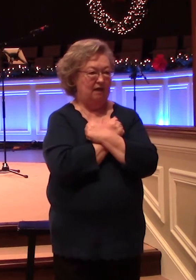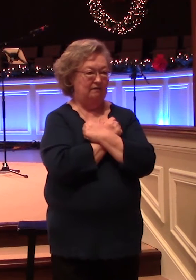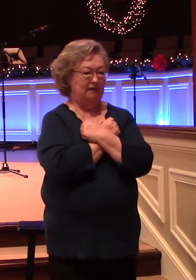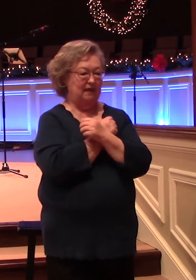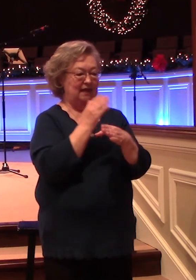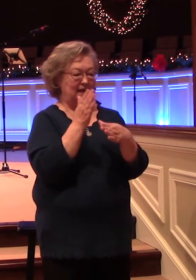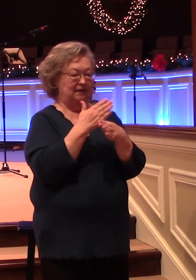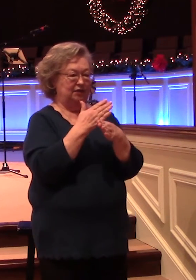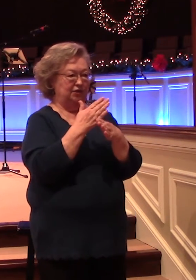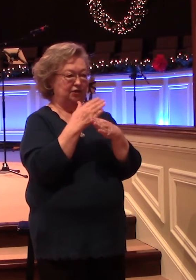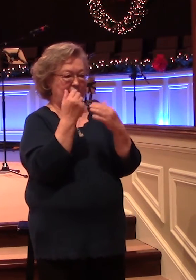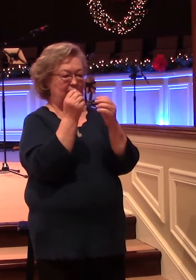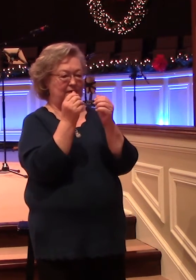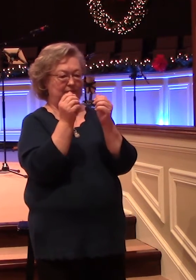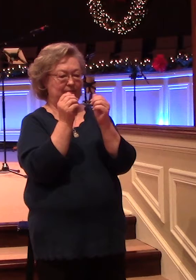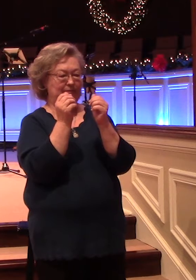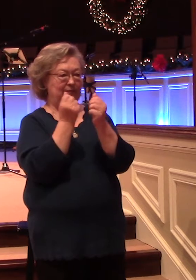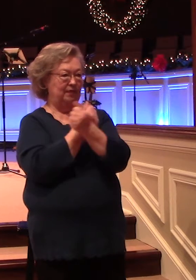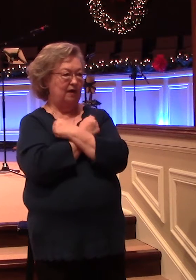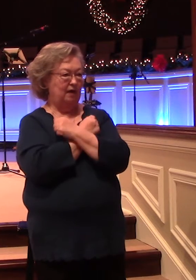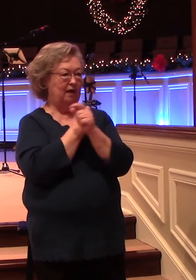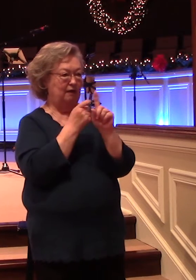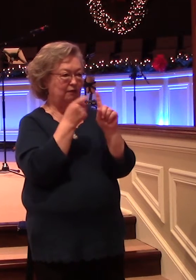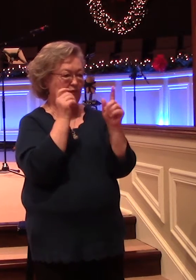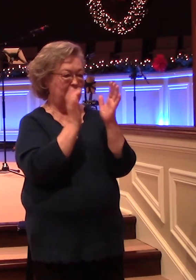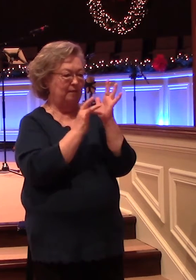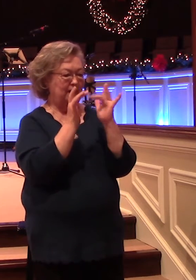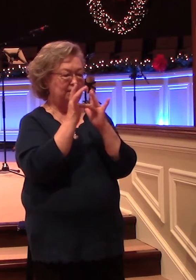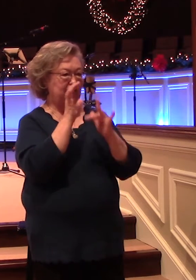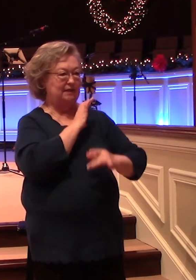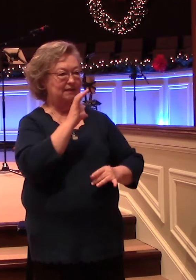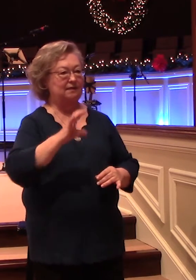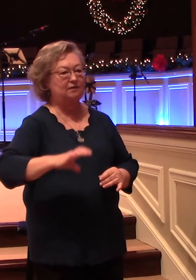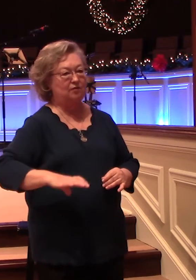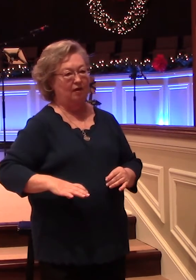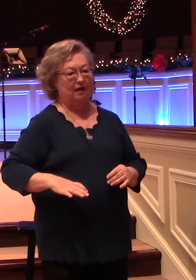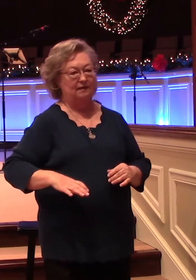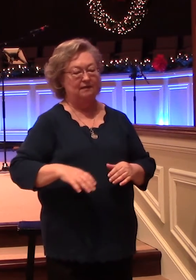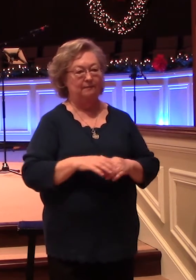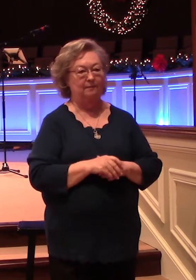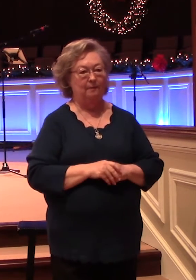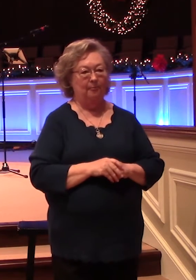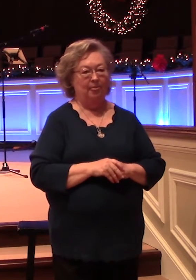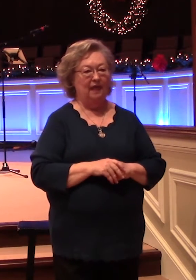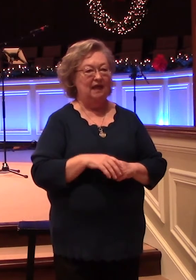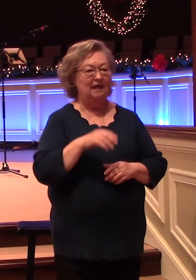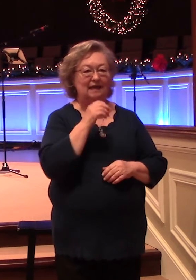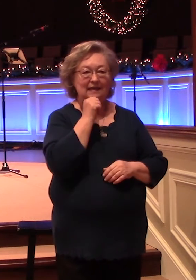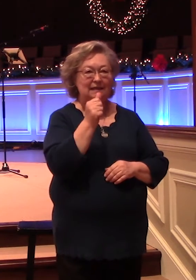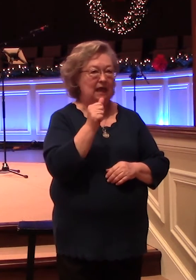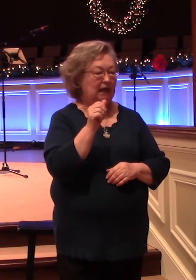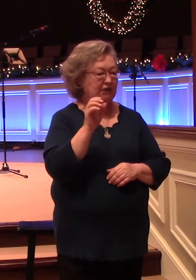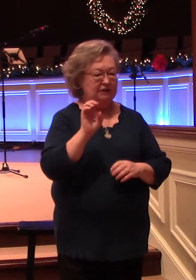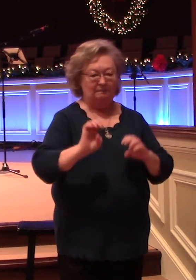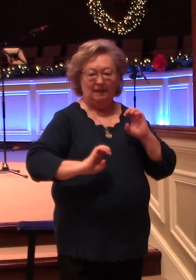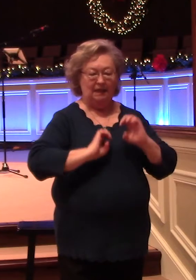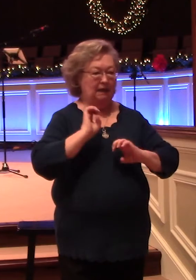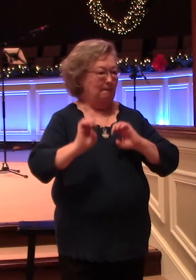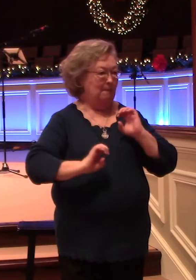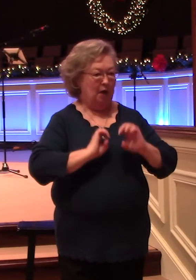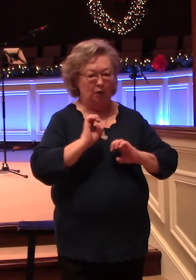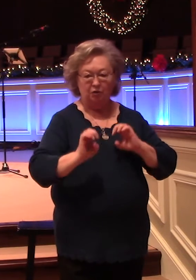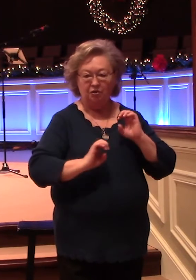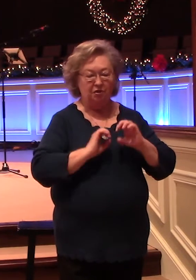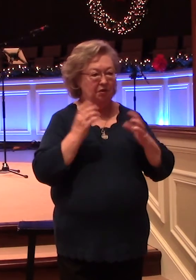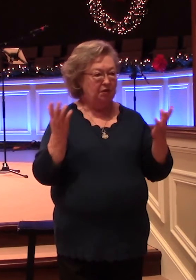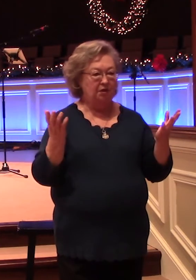That's the evidence of the Spirit, by the way. It's not getting emotional in a worship service. It's not getting